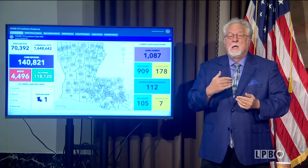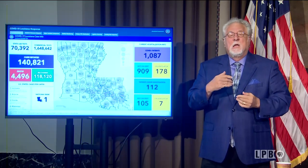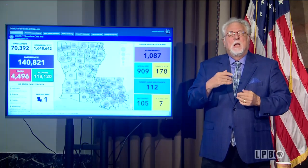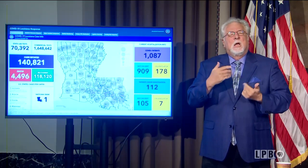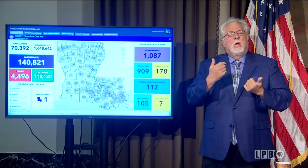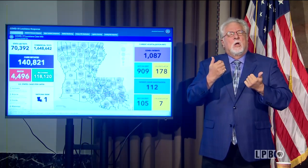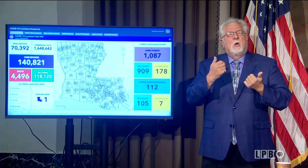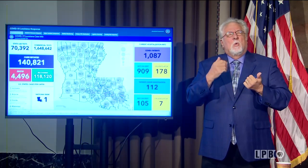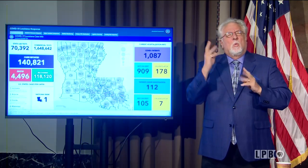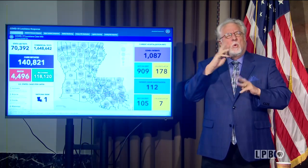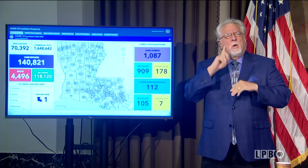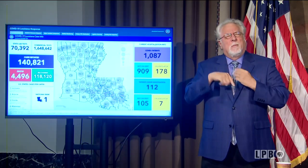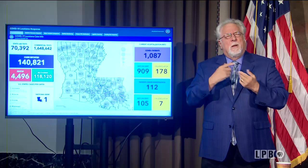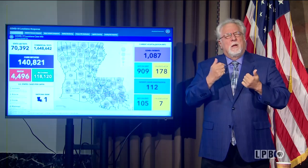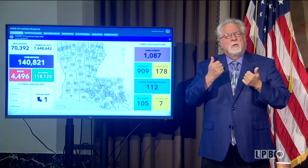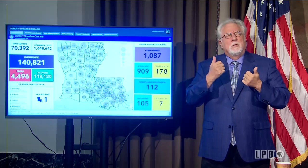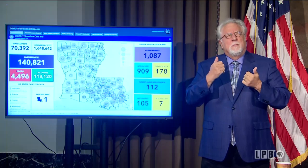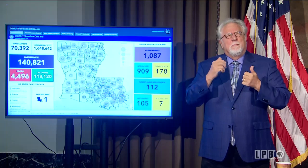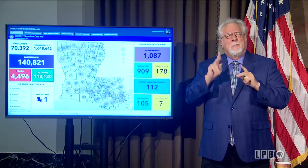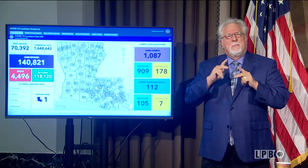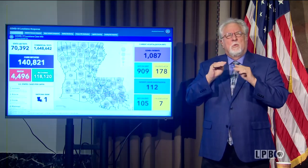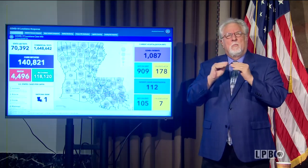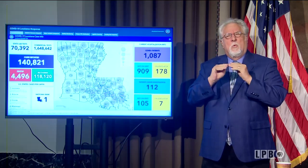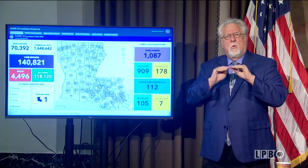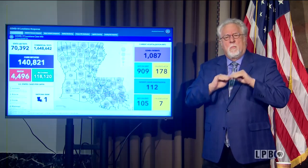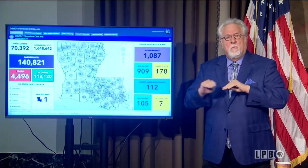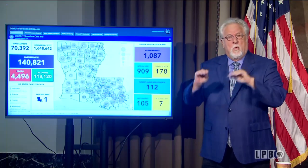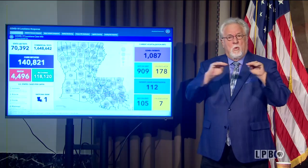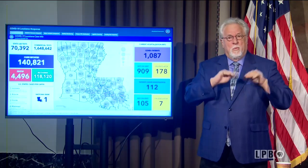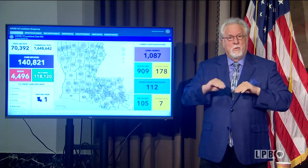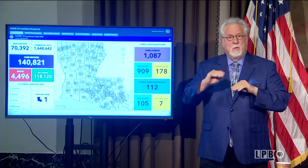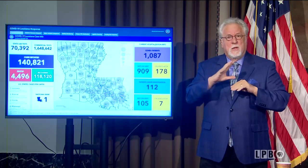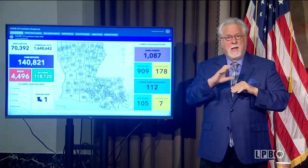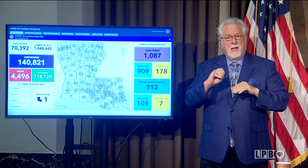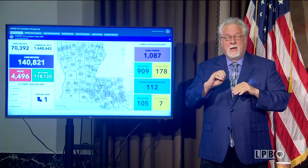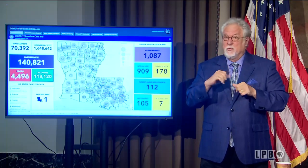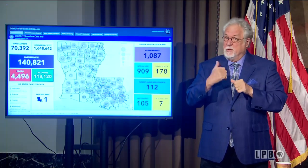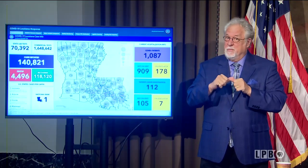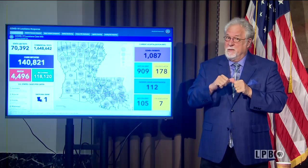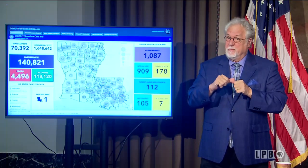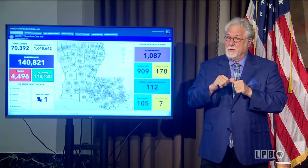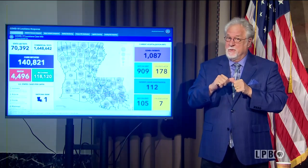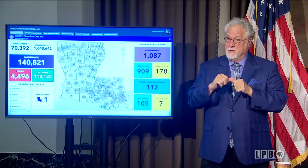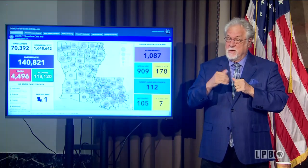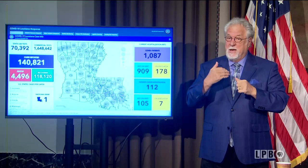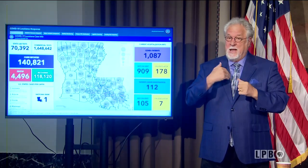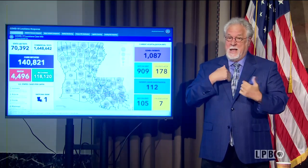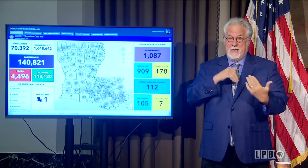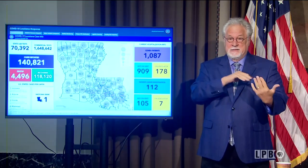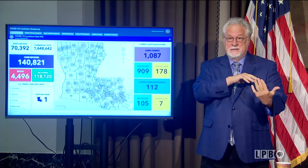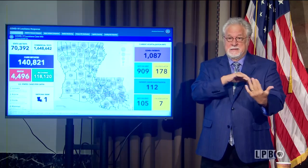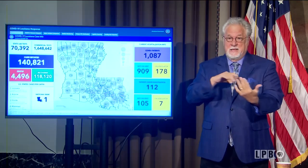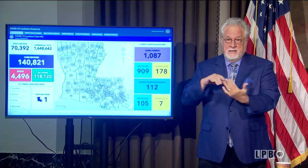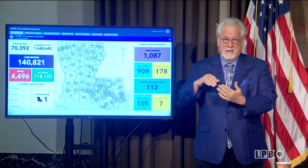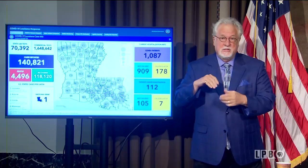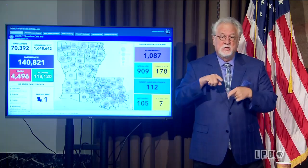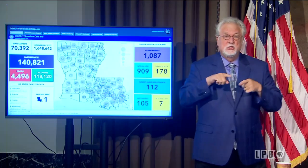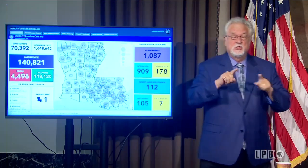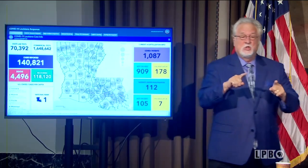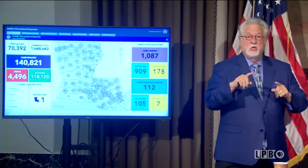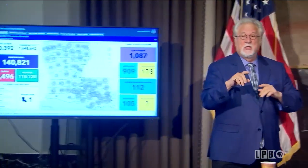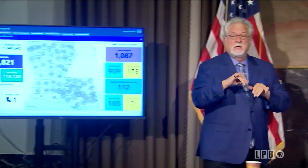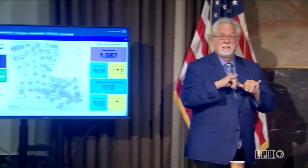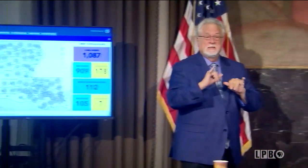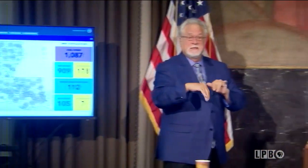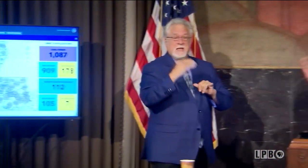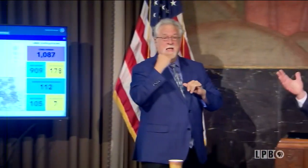always worry about is people being more mobile. And you remember we had all of those studies being done during the stay-at-home